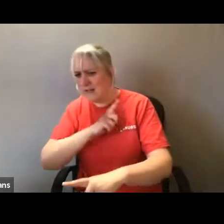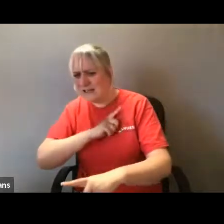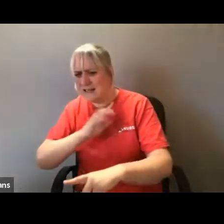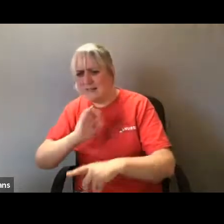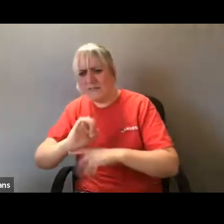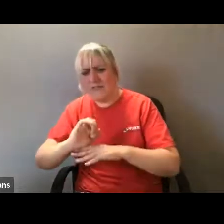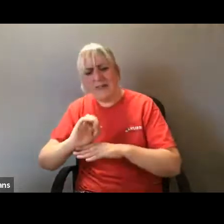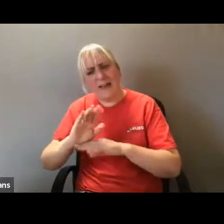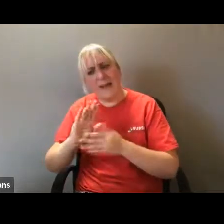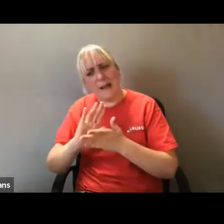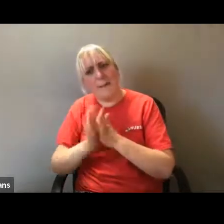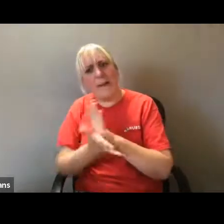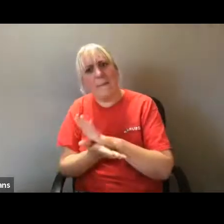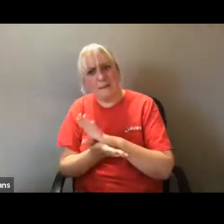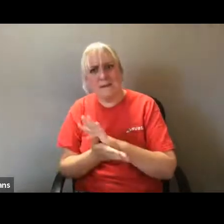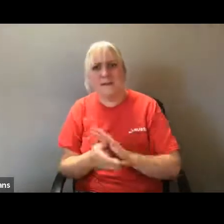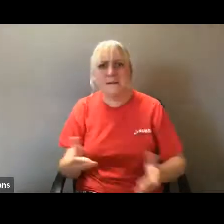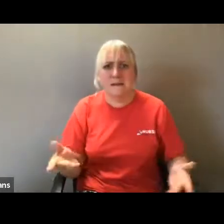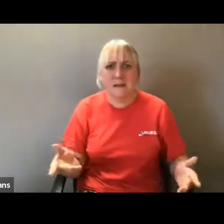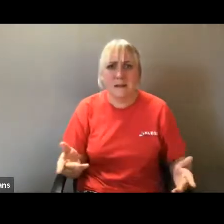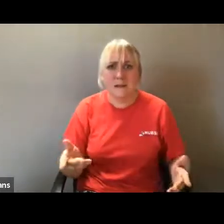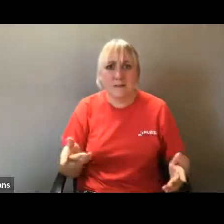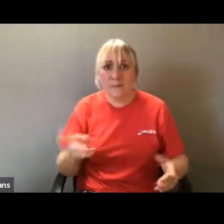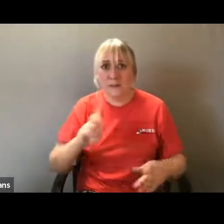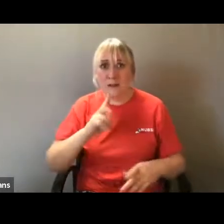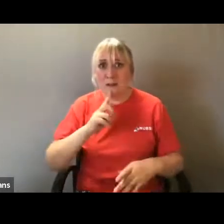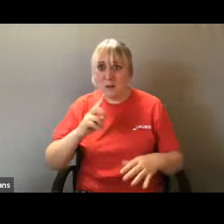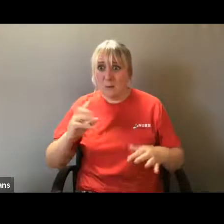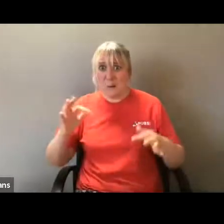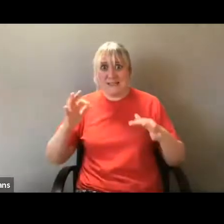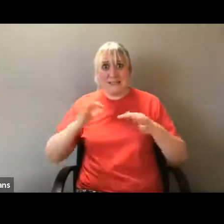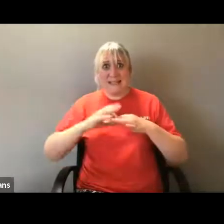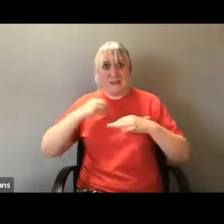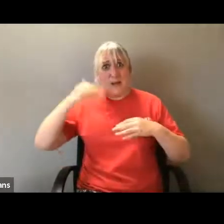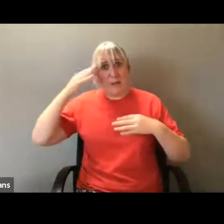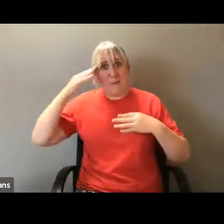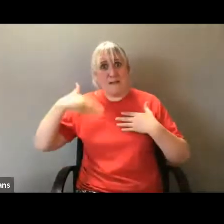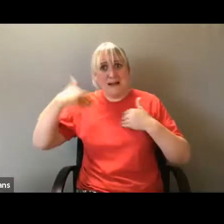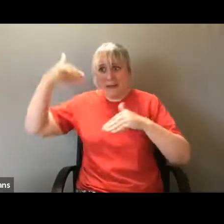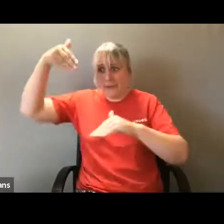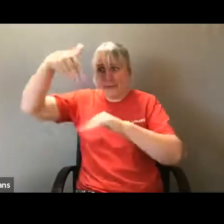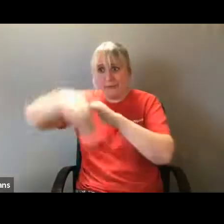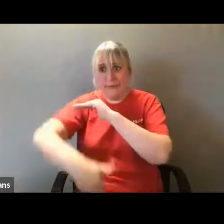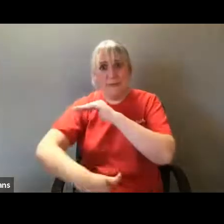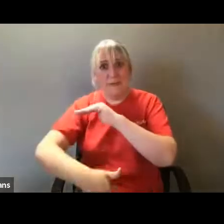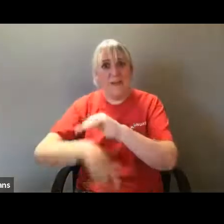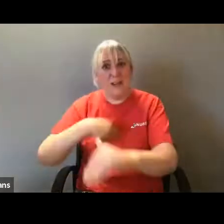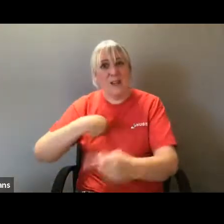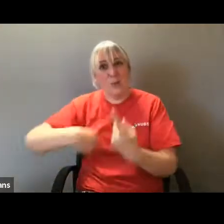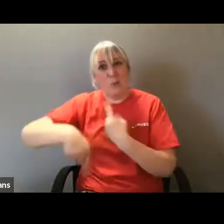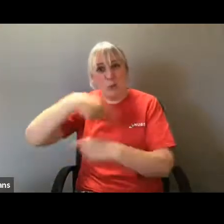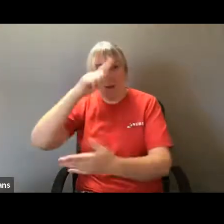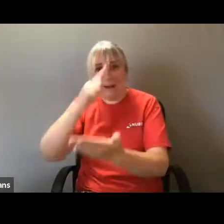has caused us to go mad, basically, which we believe is society.